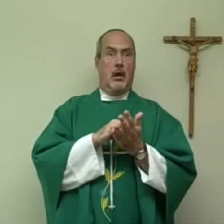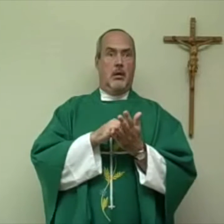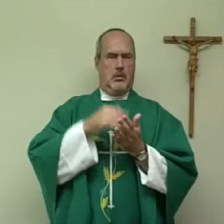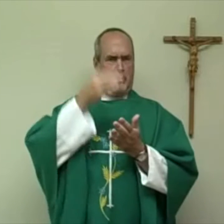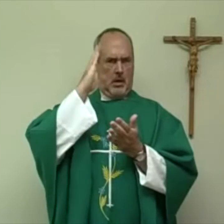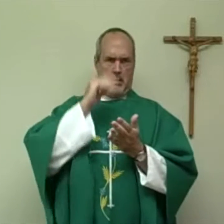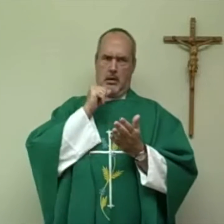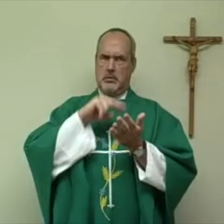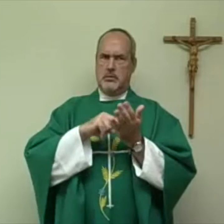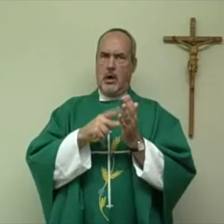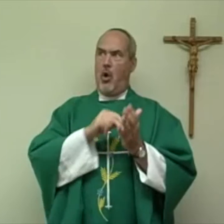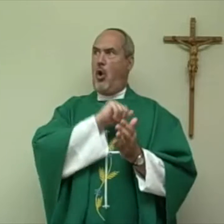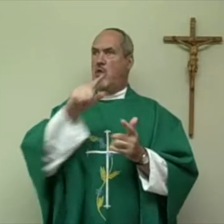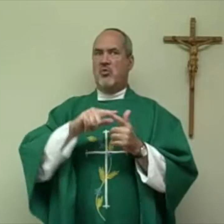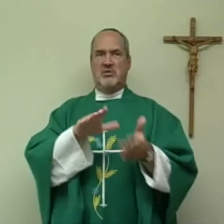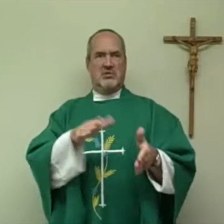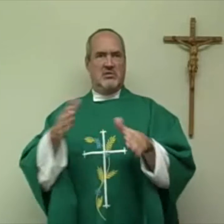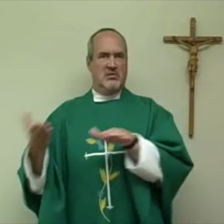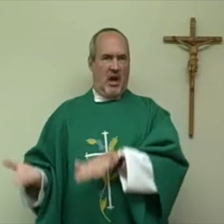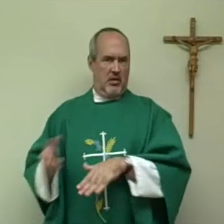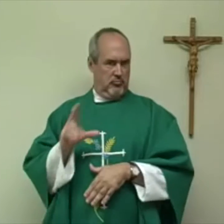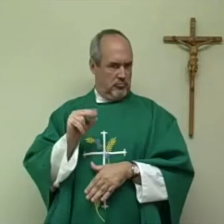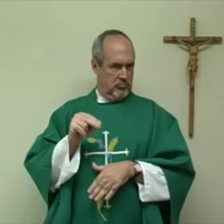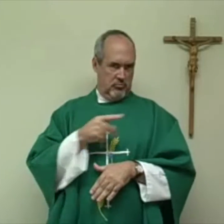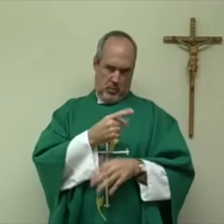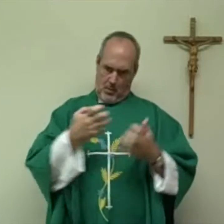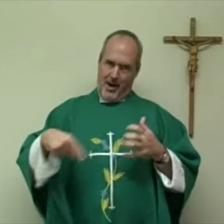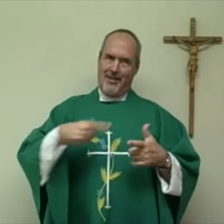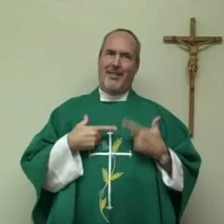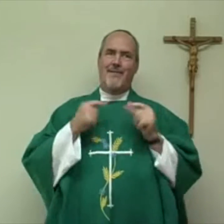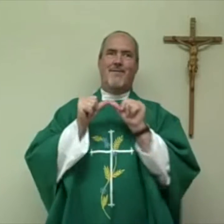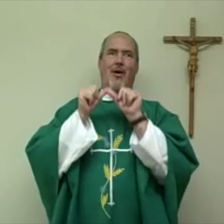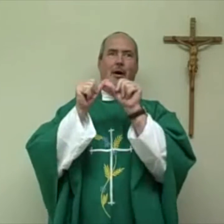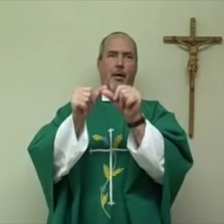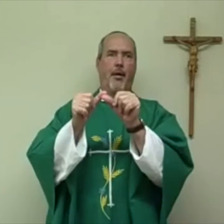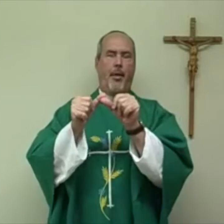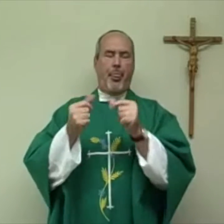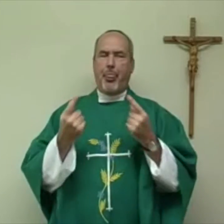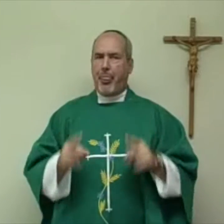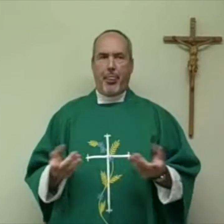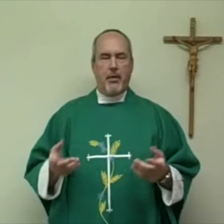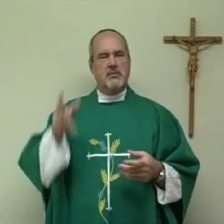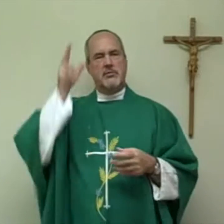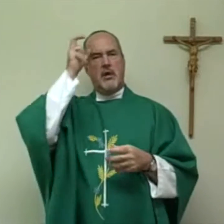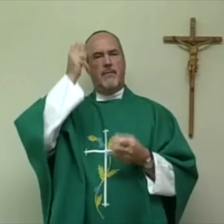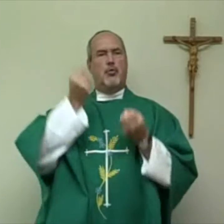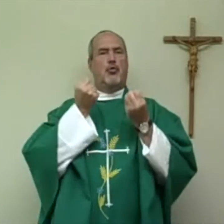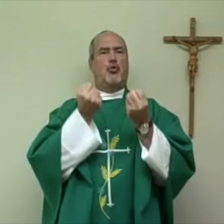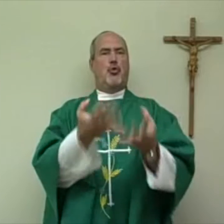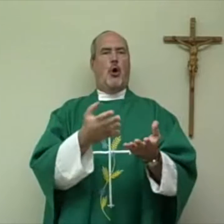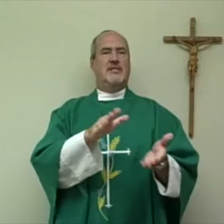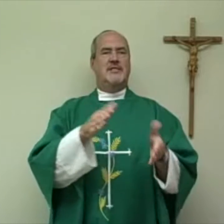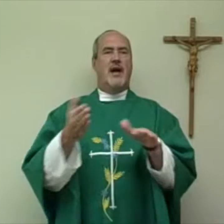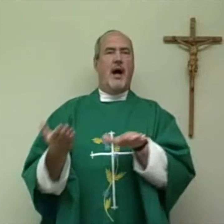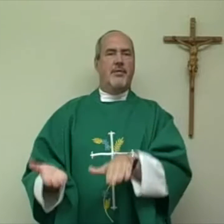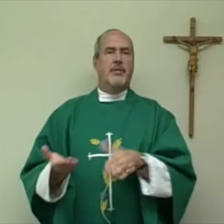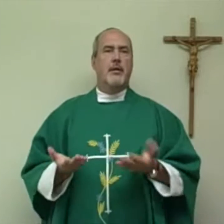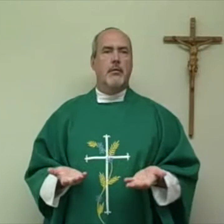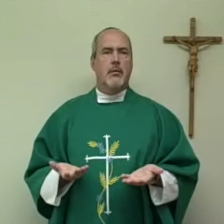Wisdom, and it says that God did not intend for all of us to die. He intended for us to have everlasting life,